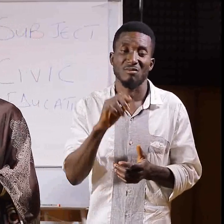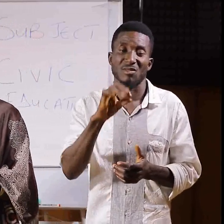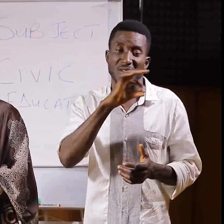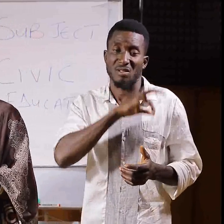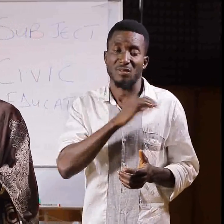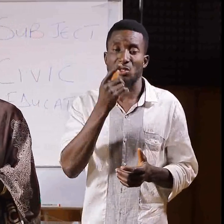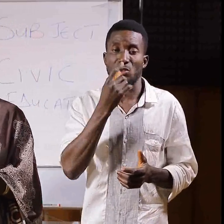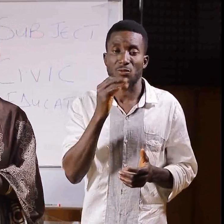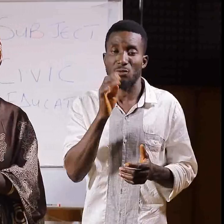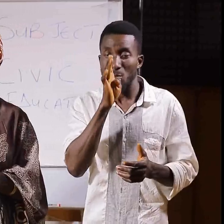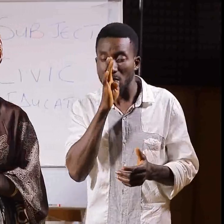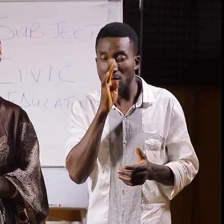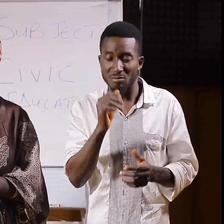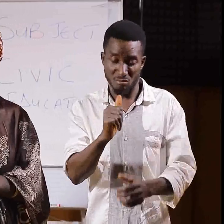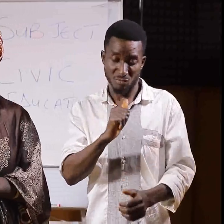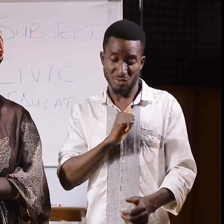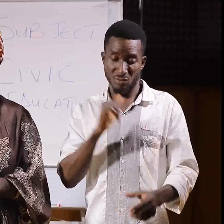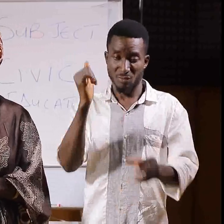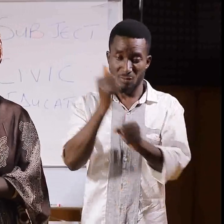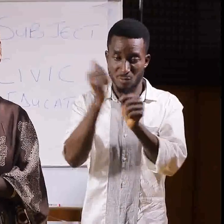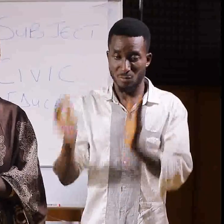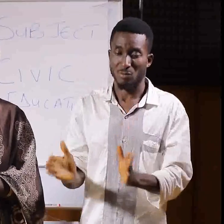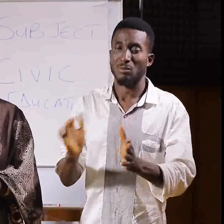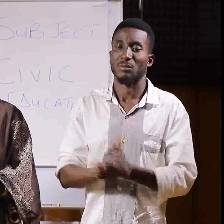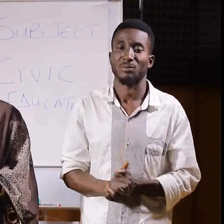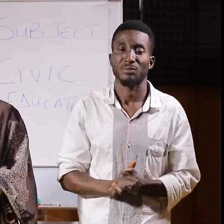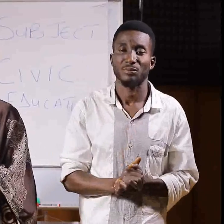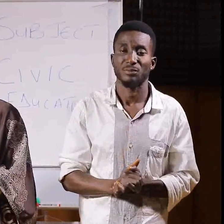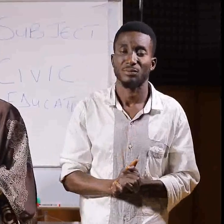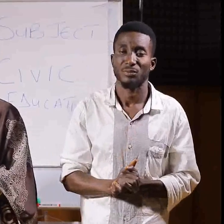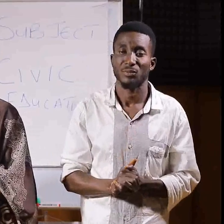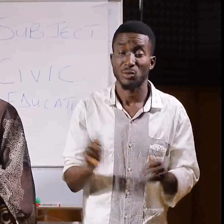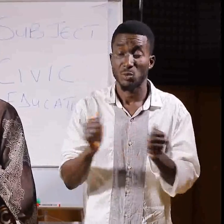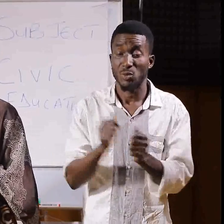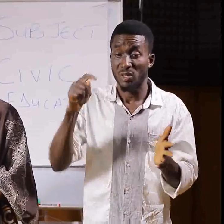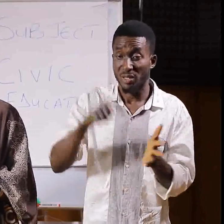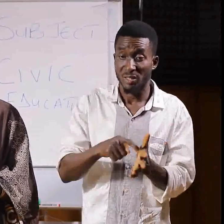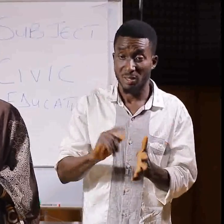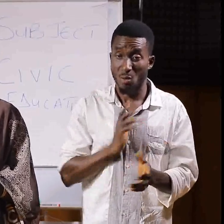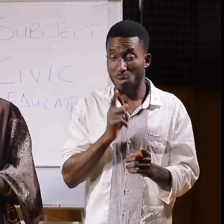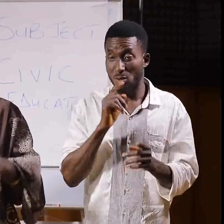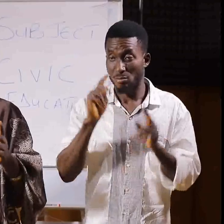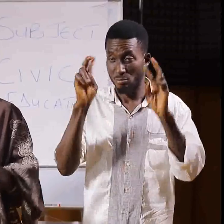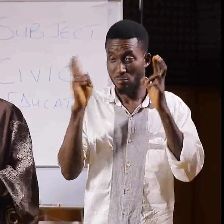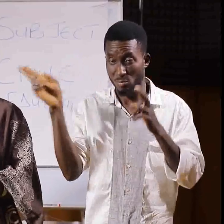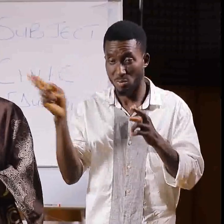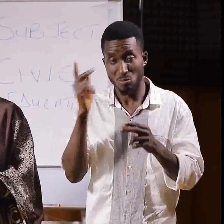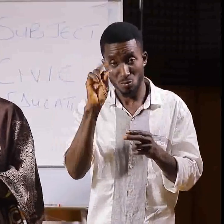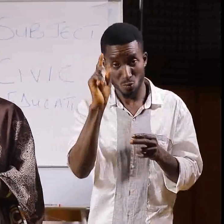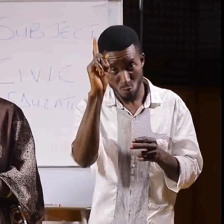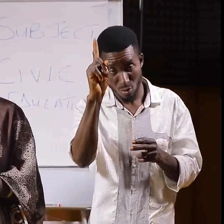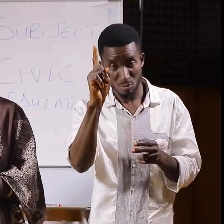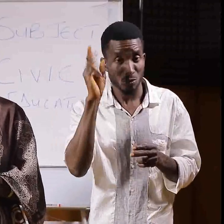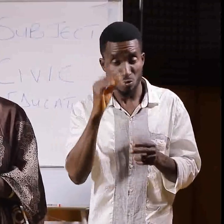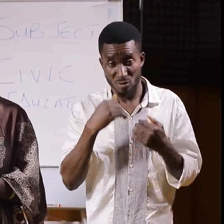advantage of being self-employed in our society. And with this, our discussion, no one